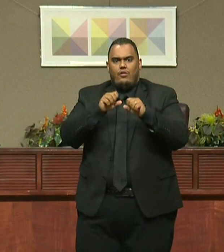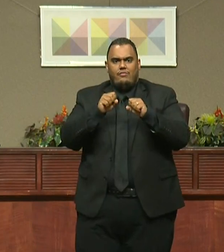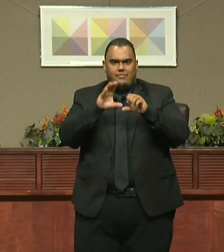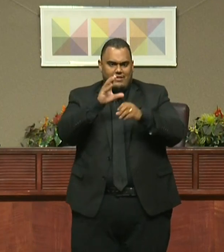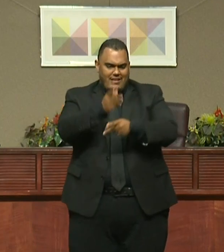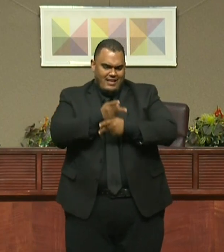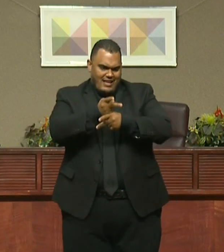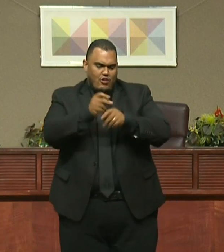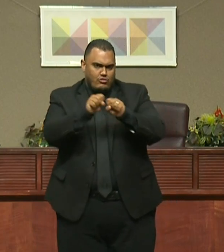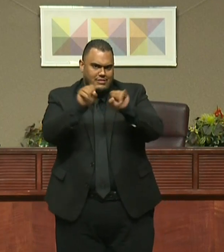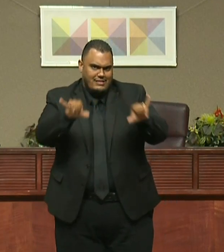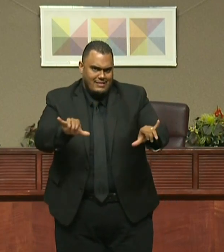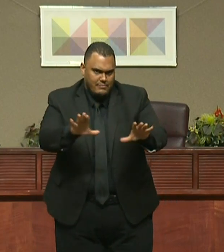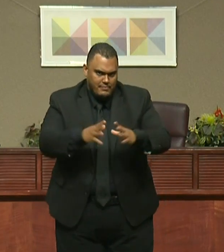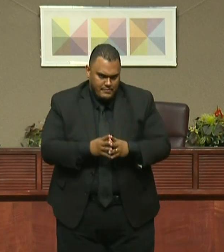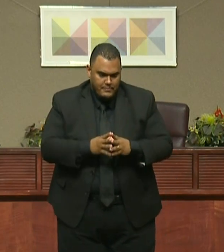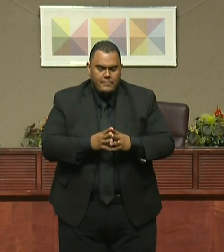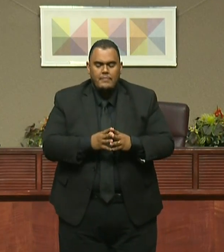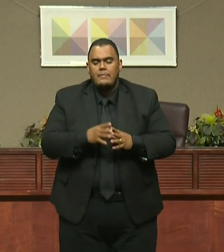for all of Orange County,